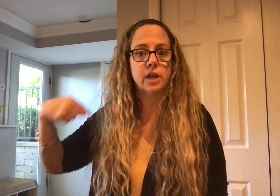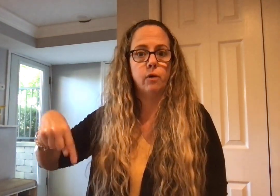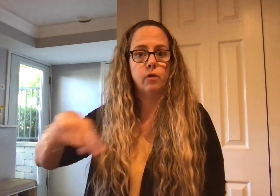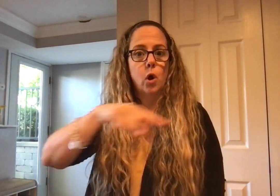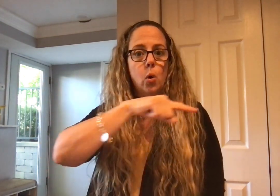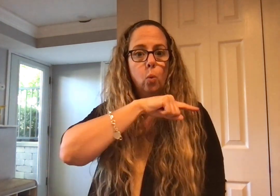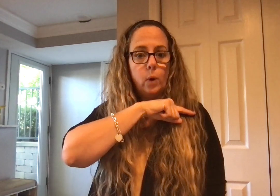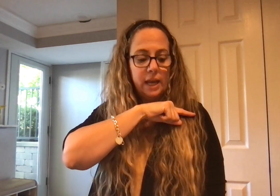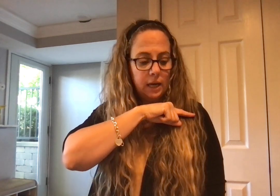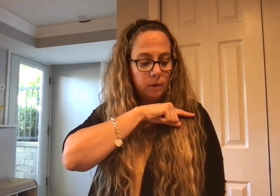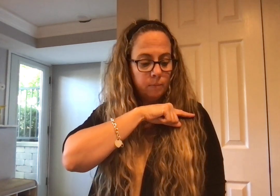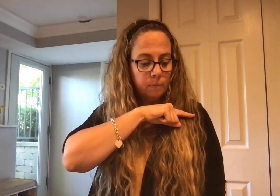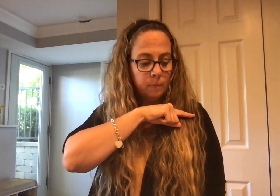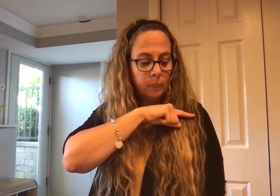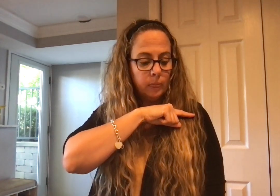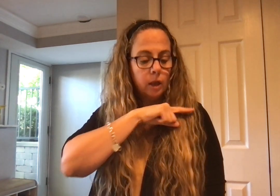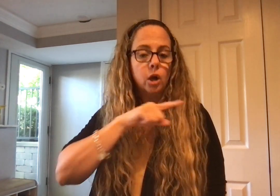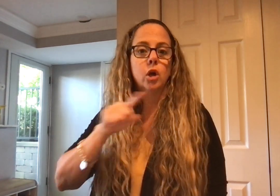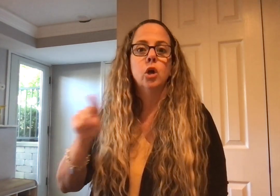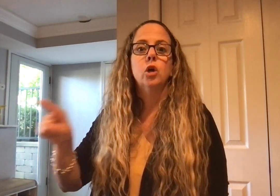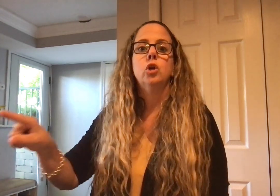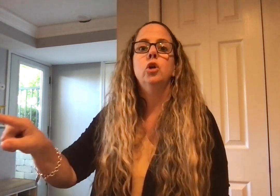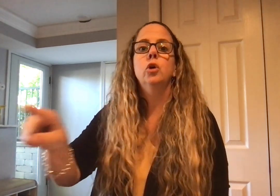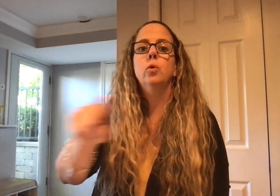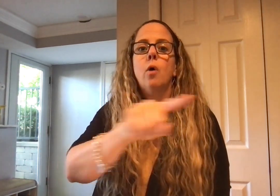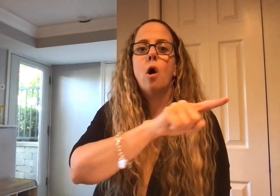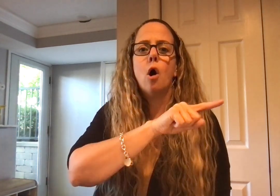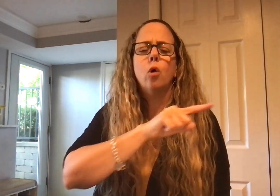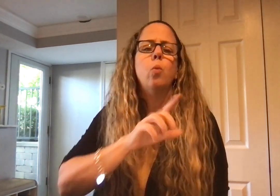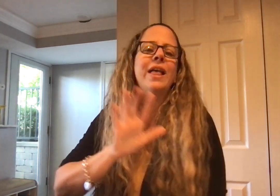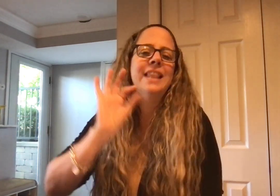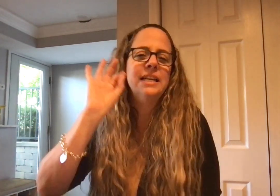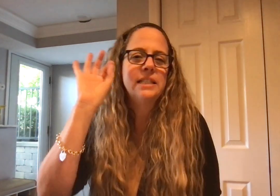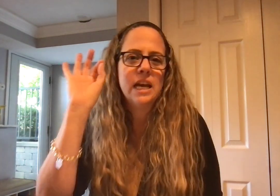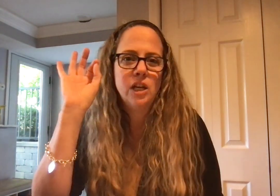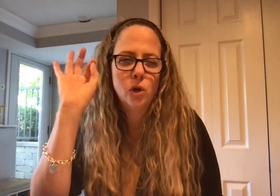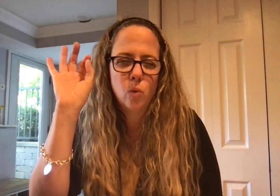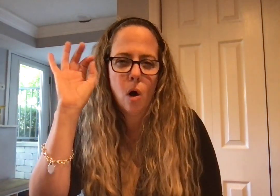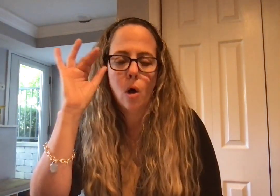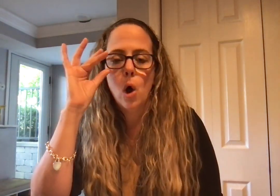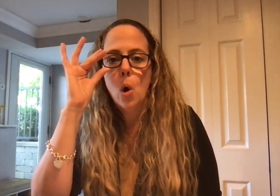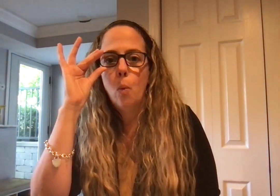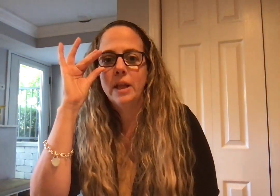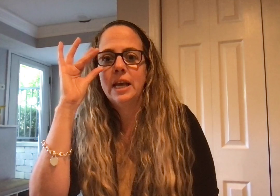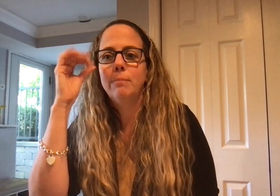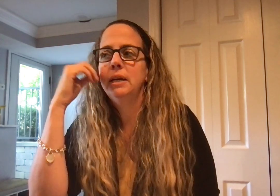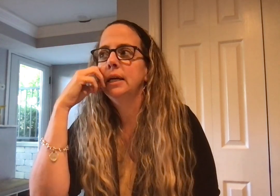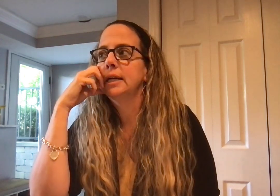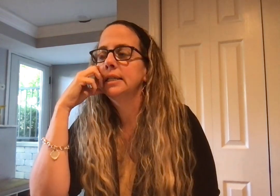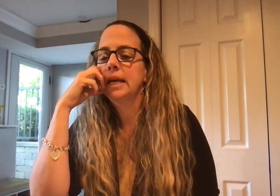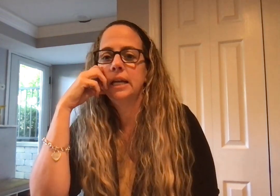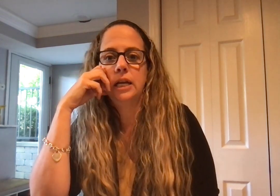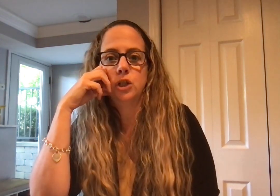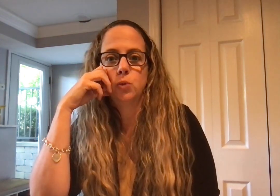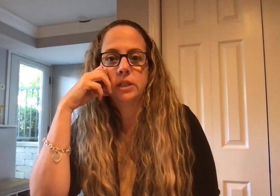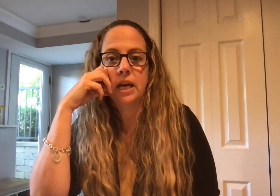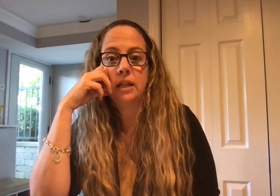yourself. We, you all. When they say you all, what they mean is, like in English, we'll say like